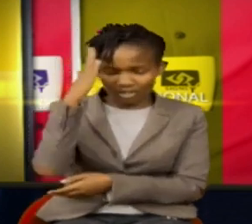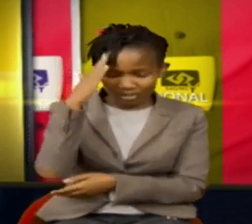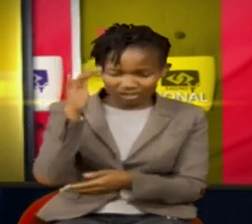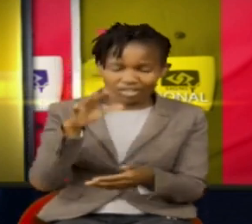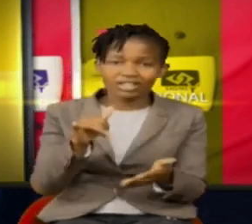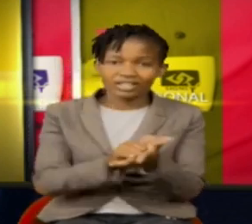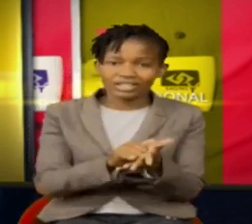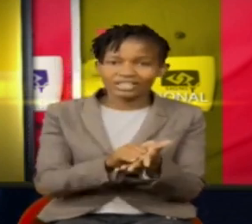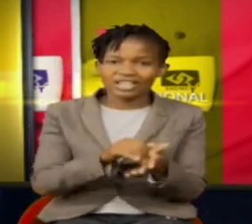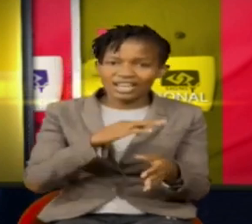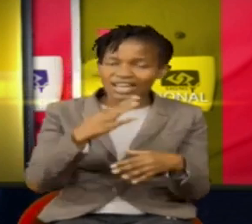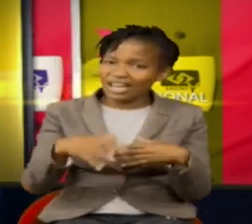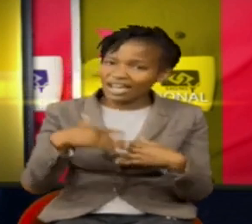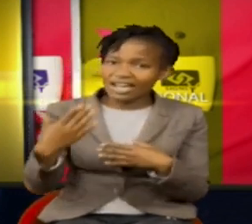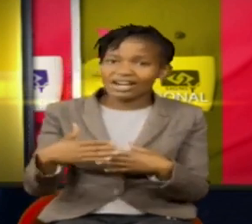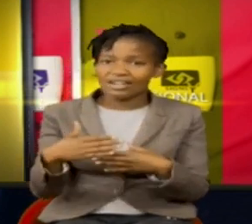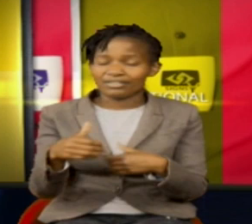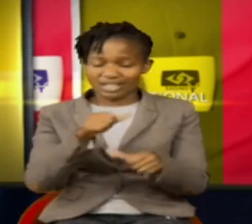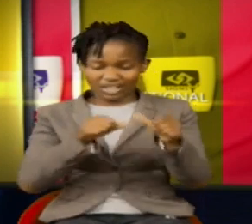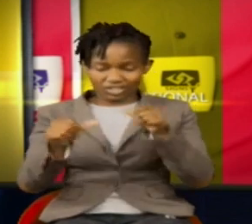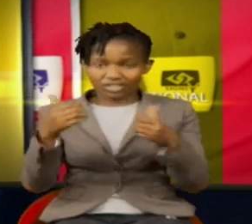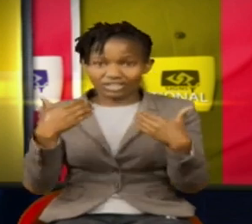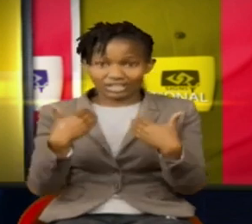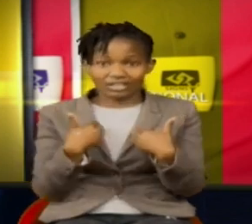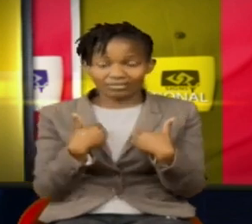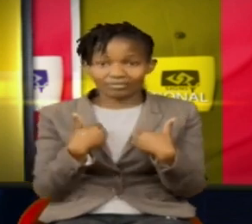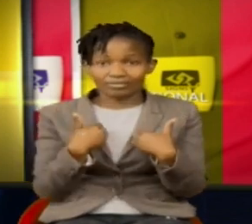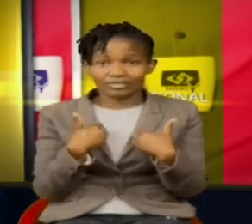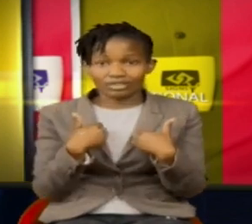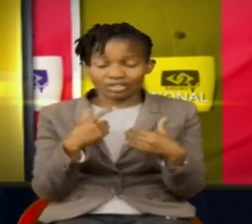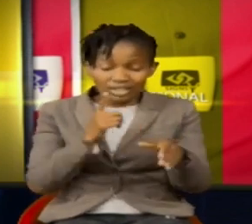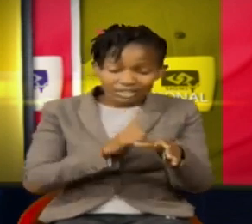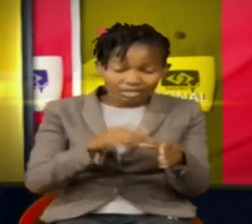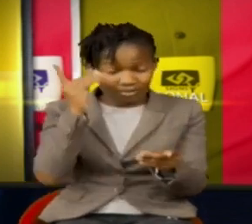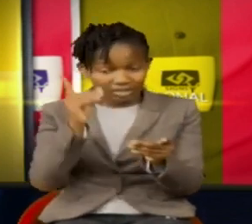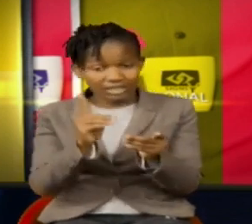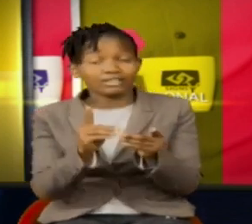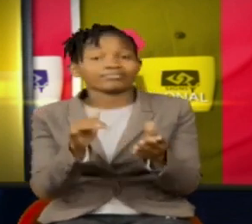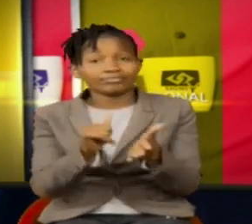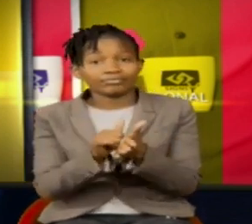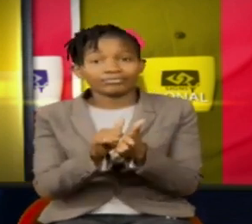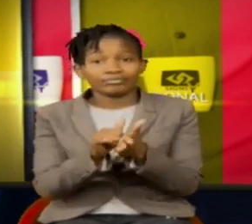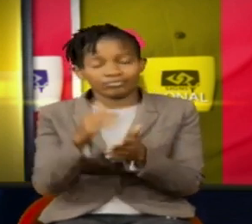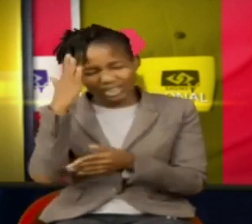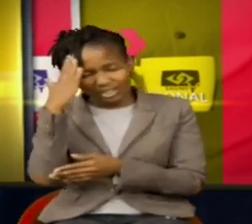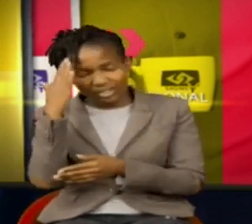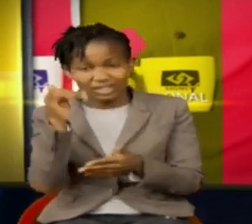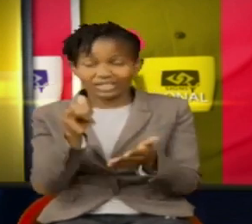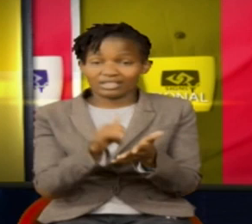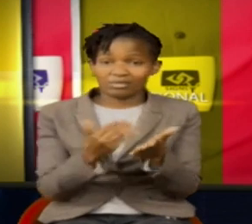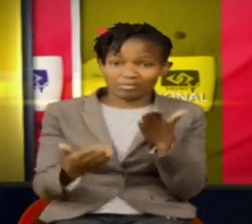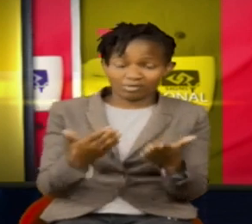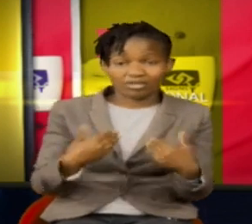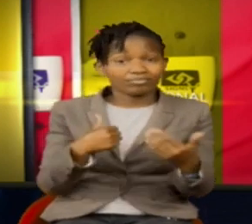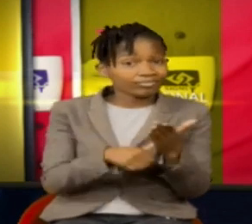a reaction and a consequence. Mm-hmm. So as you decide and you make that decision, as a teenager, know that there are repercussions.